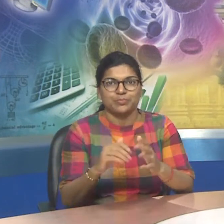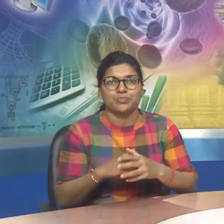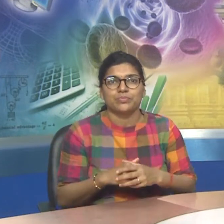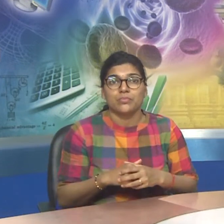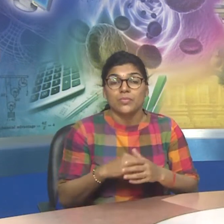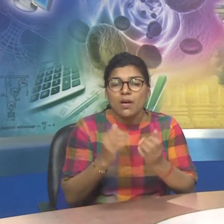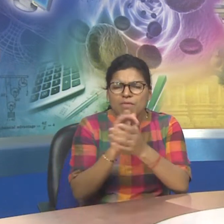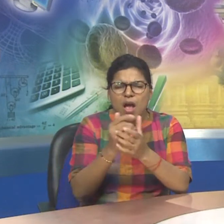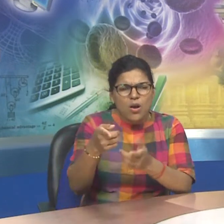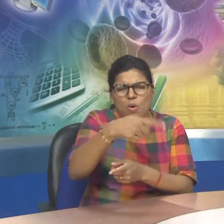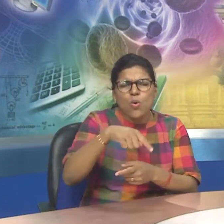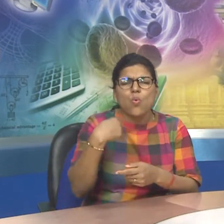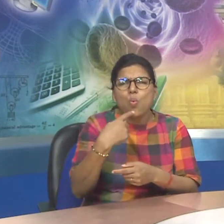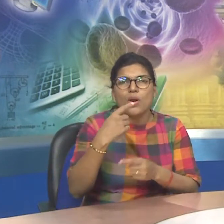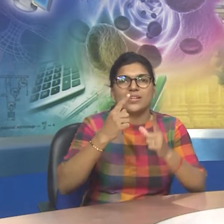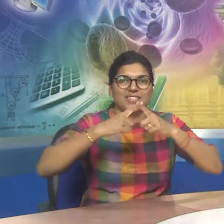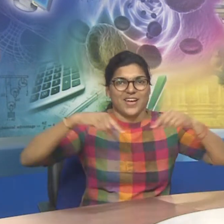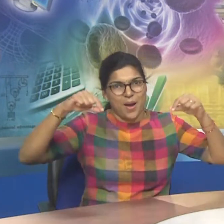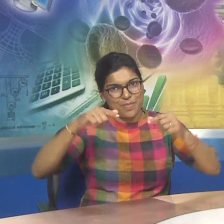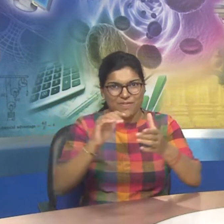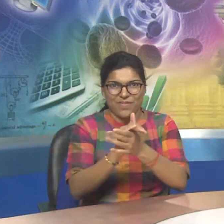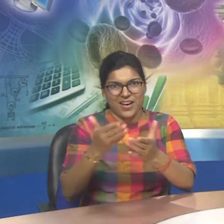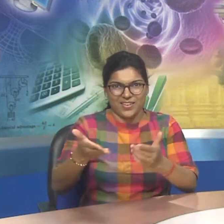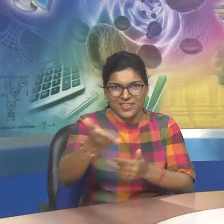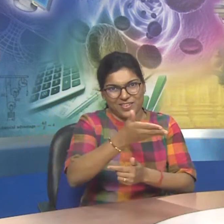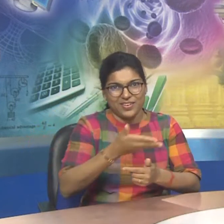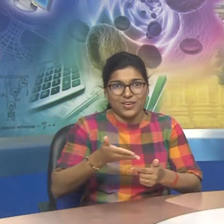reminded her of a Japanese belief